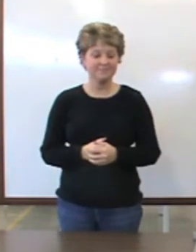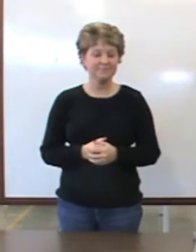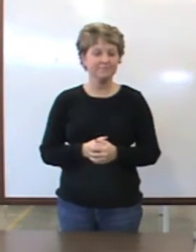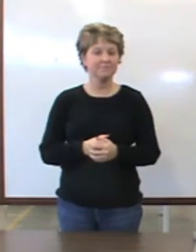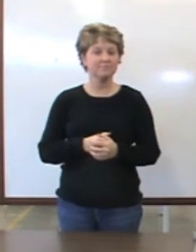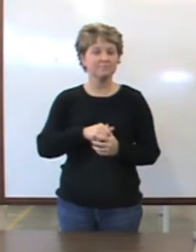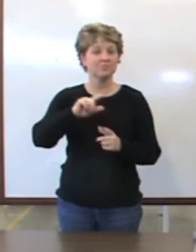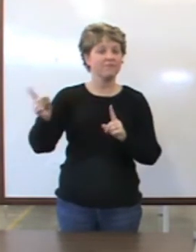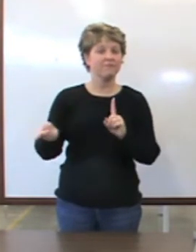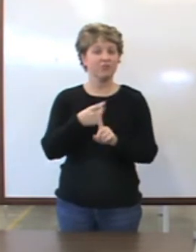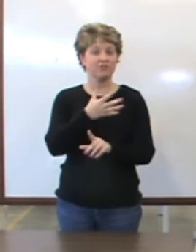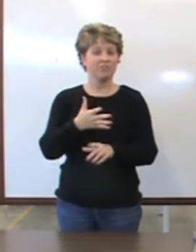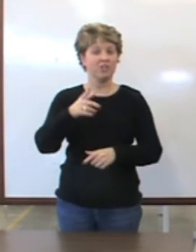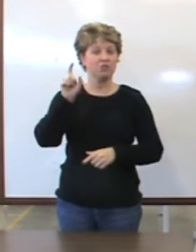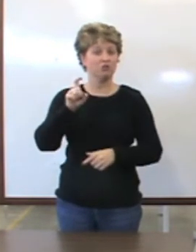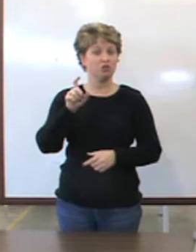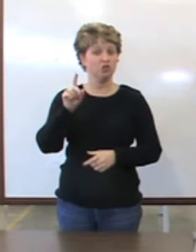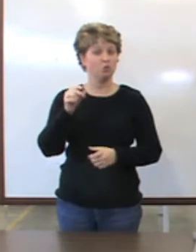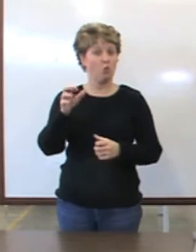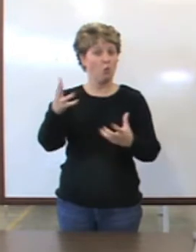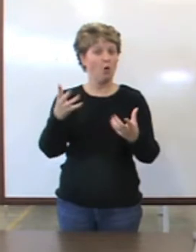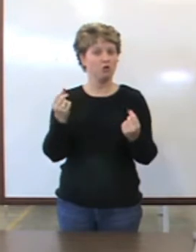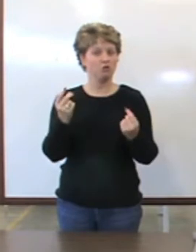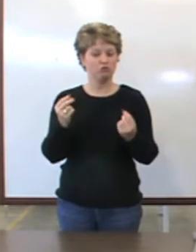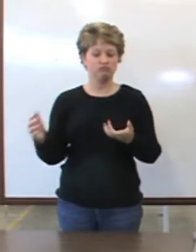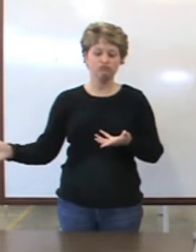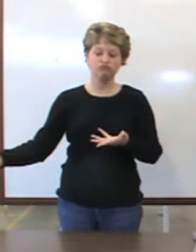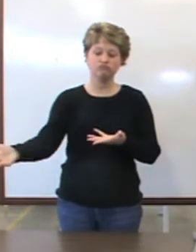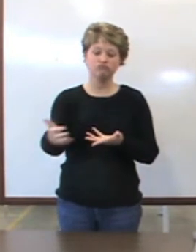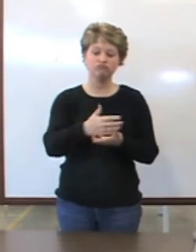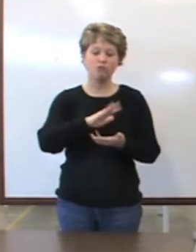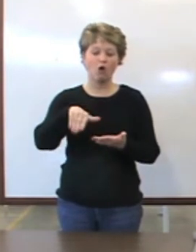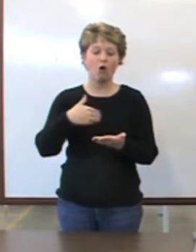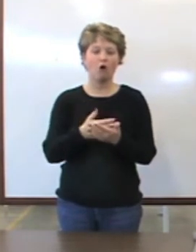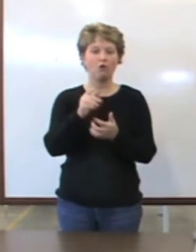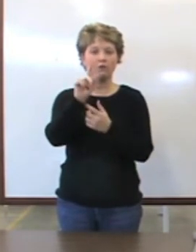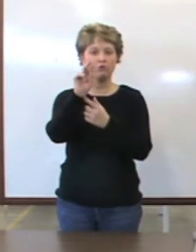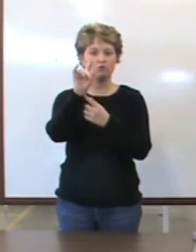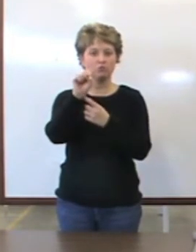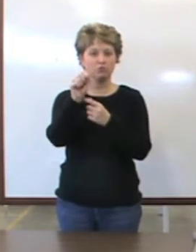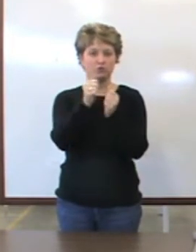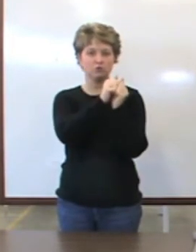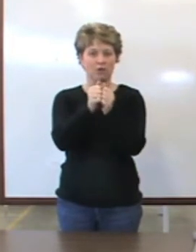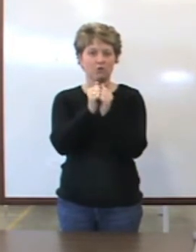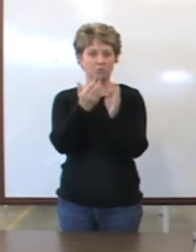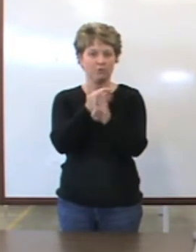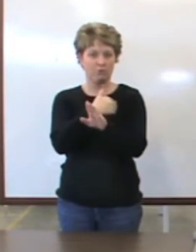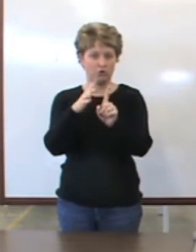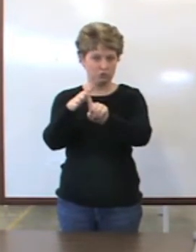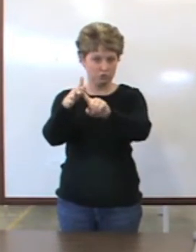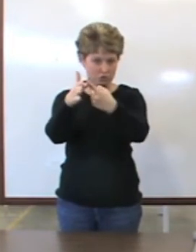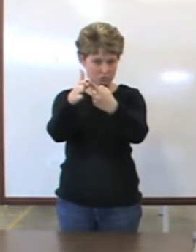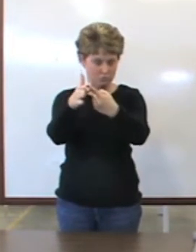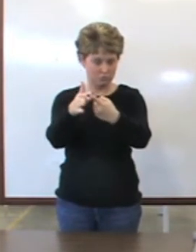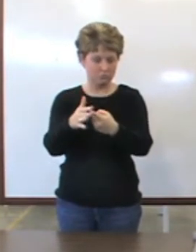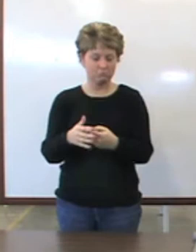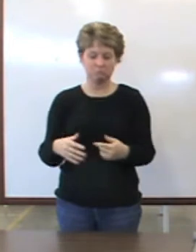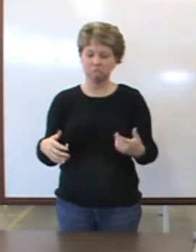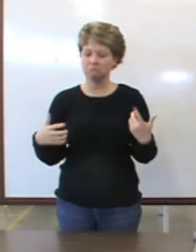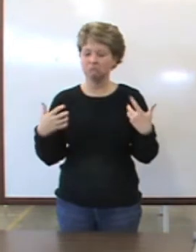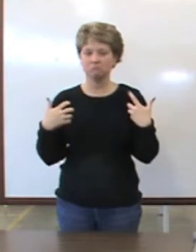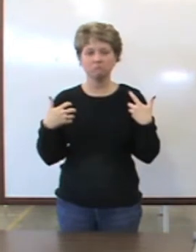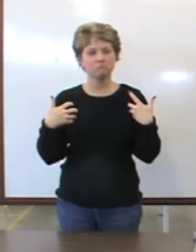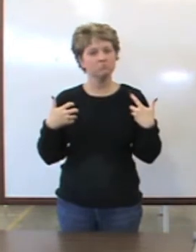thing you should do, or want to do, is gather all your tools together before you start. You don't want